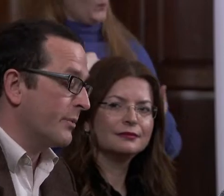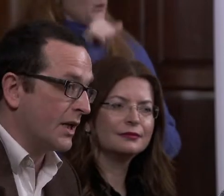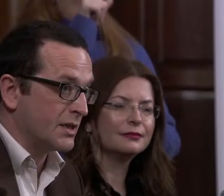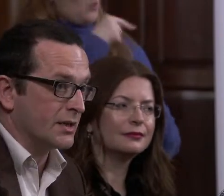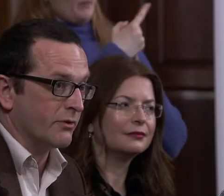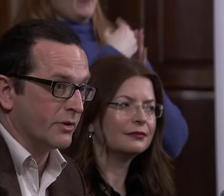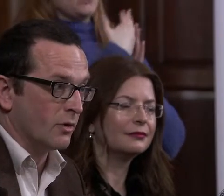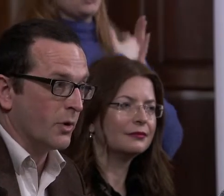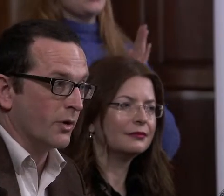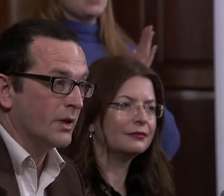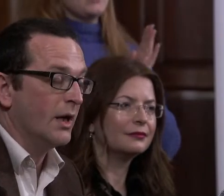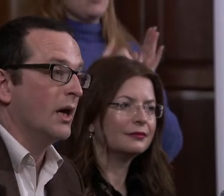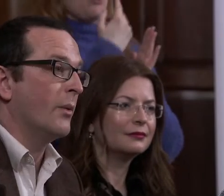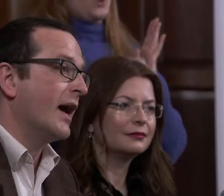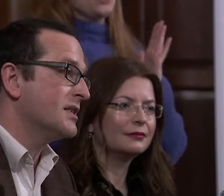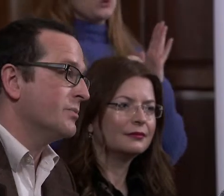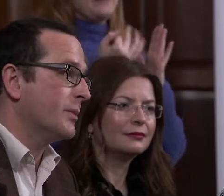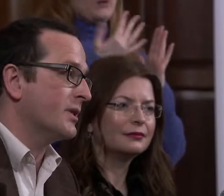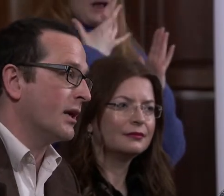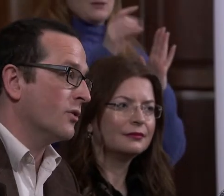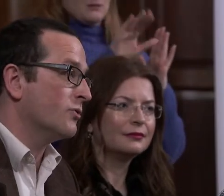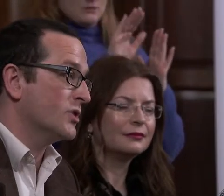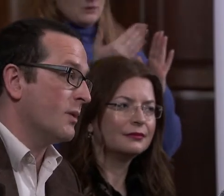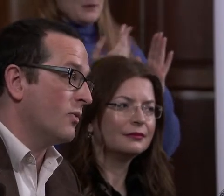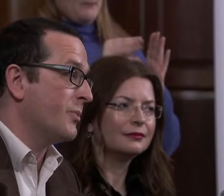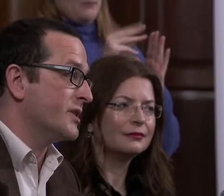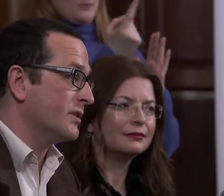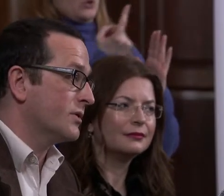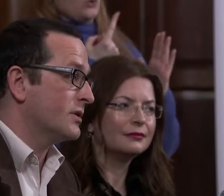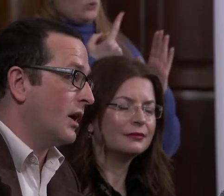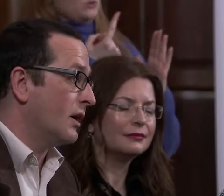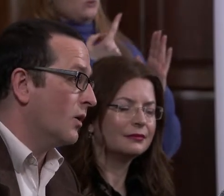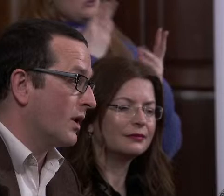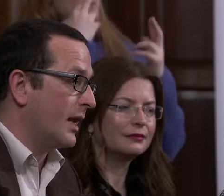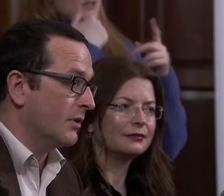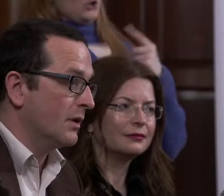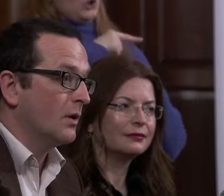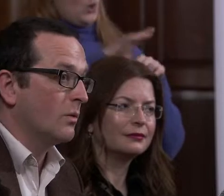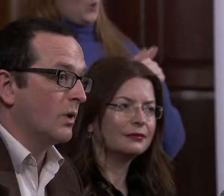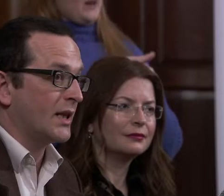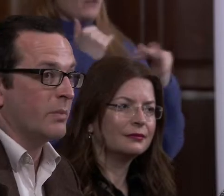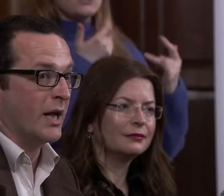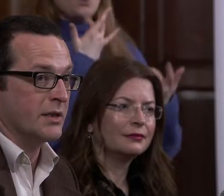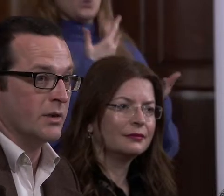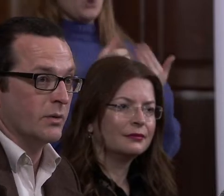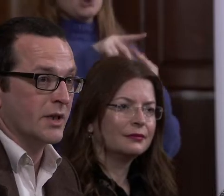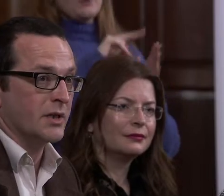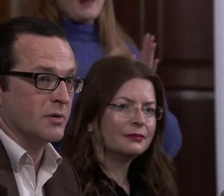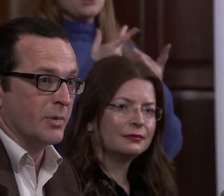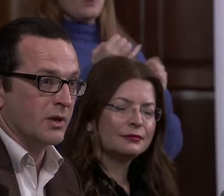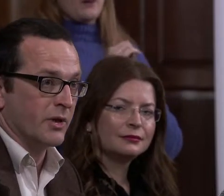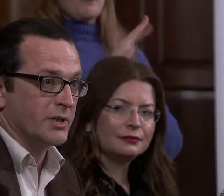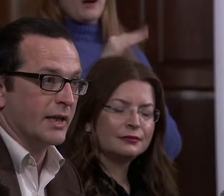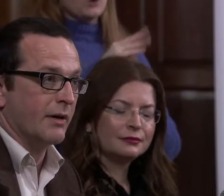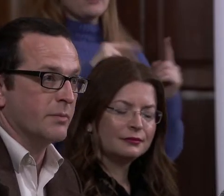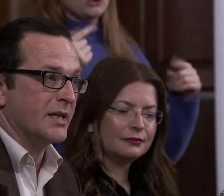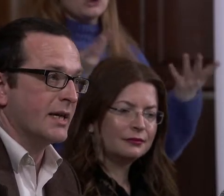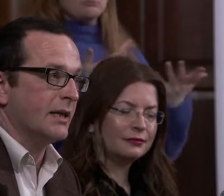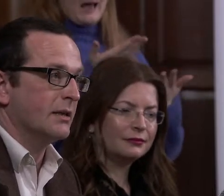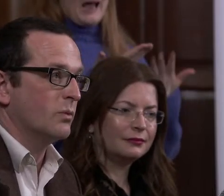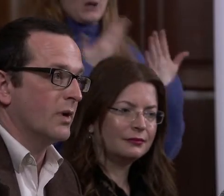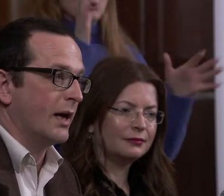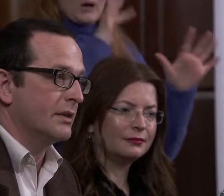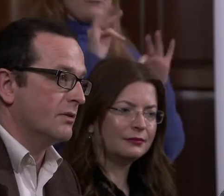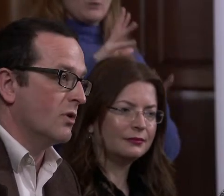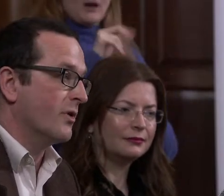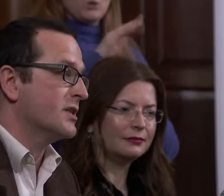with the recommendations that are in the report. And we ask the people that are going to represent us on a local level what they plan to do in terms of biodiversity and how to maintain